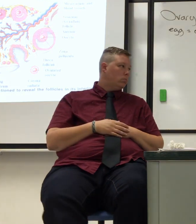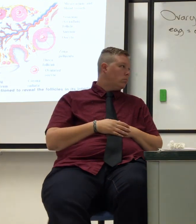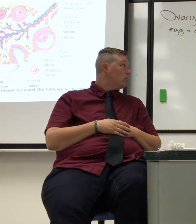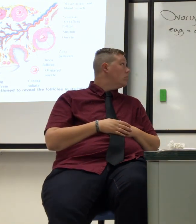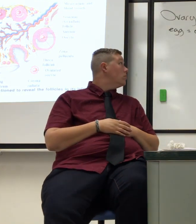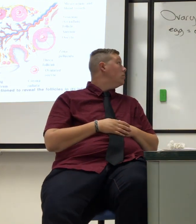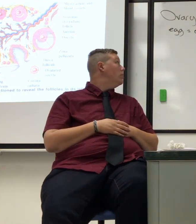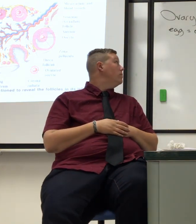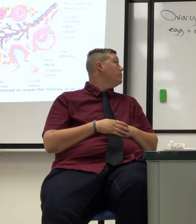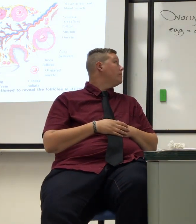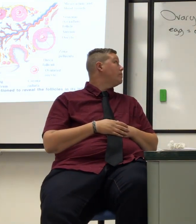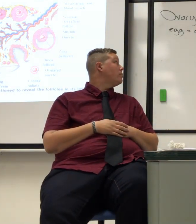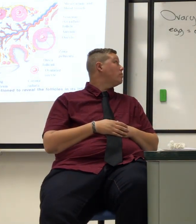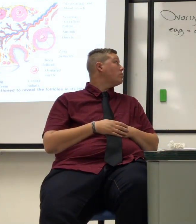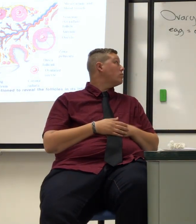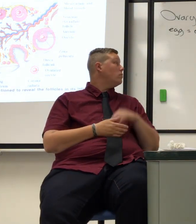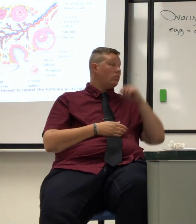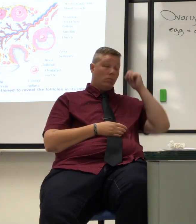during pregnancy.